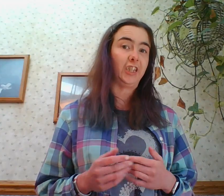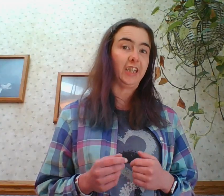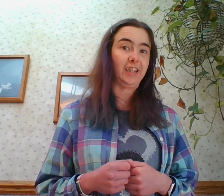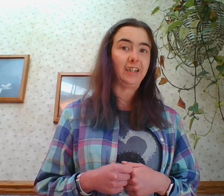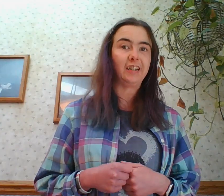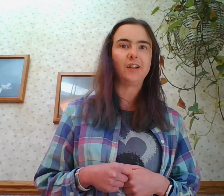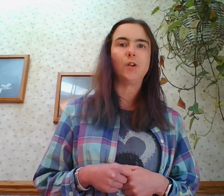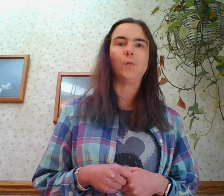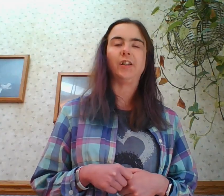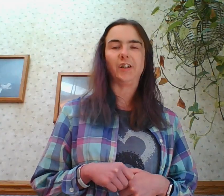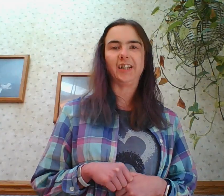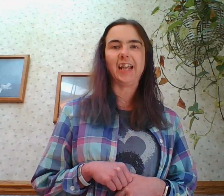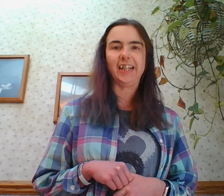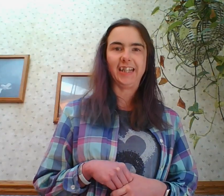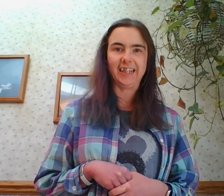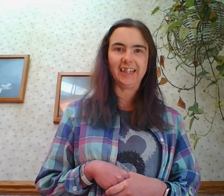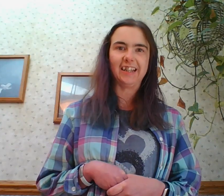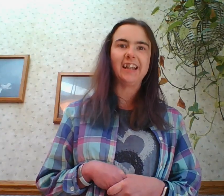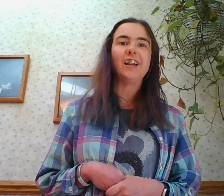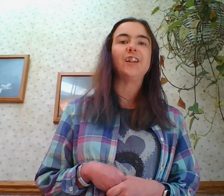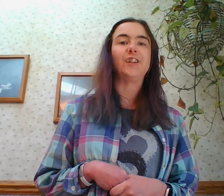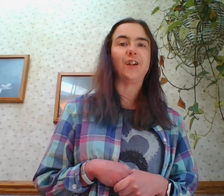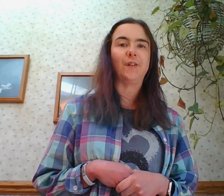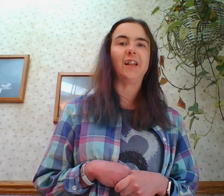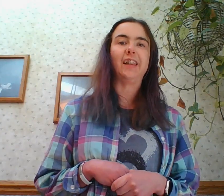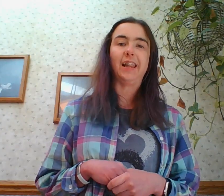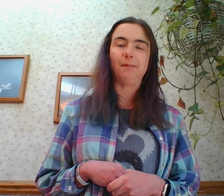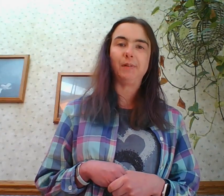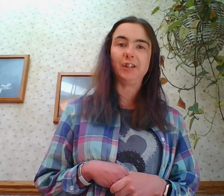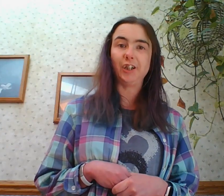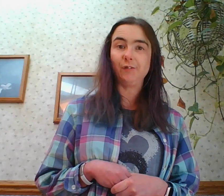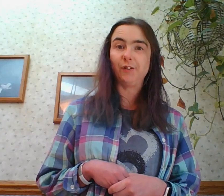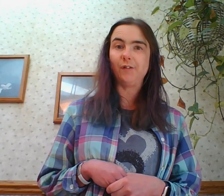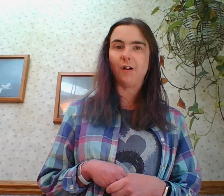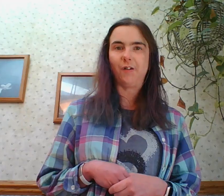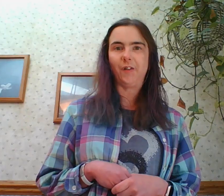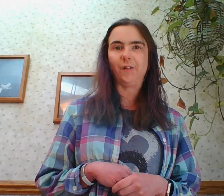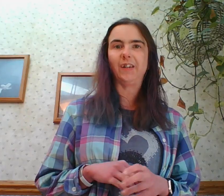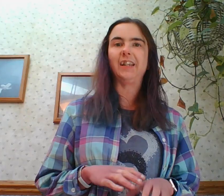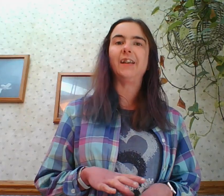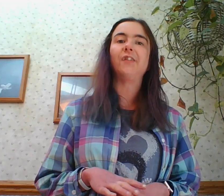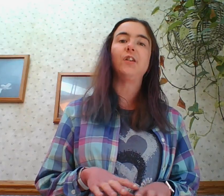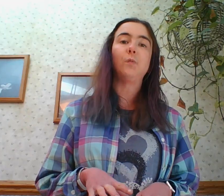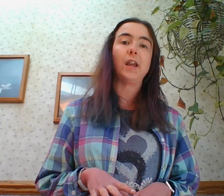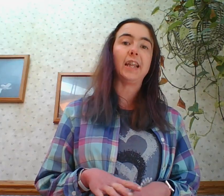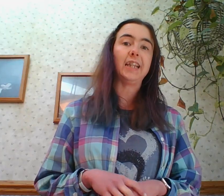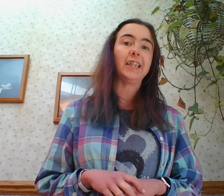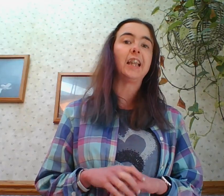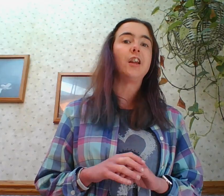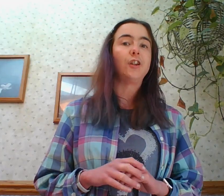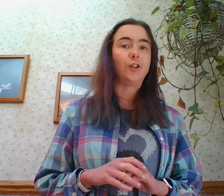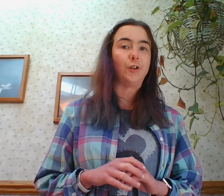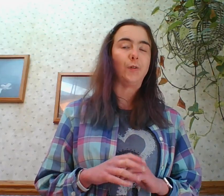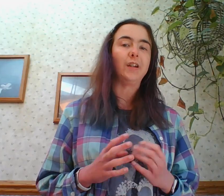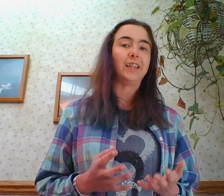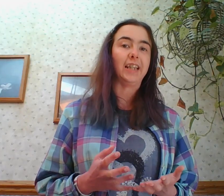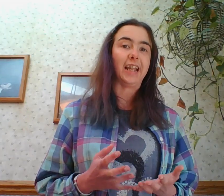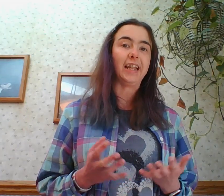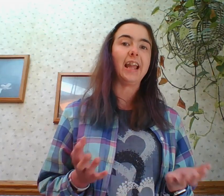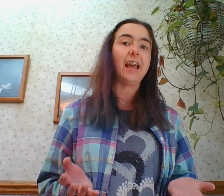question when you're signing. So let me show you all those different ways to say